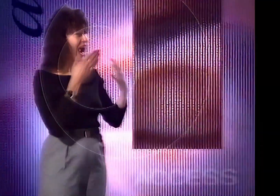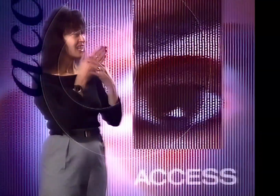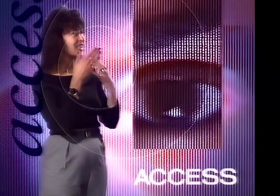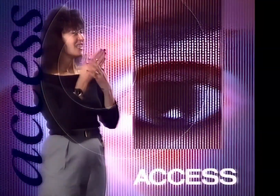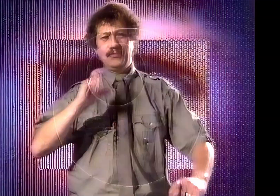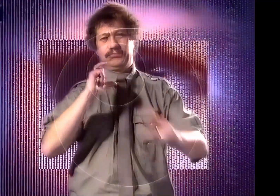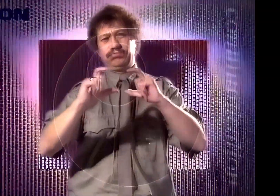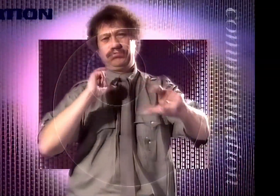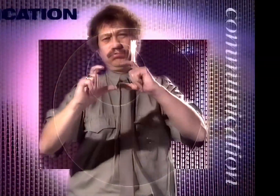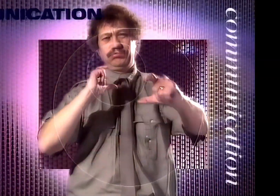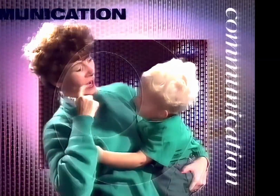it.